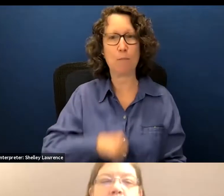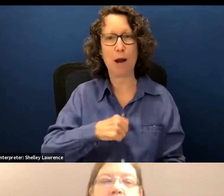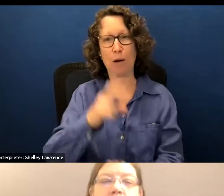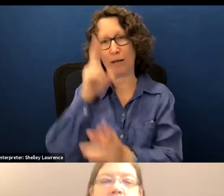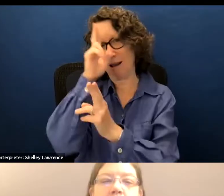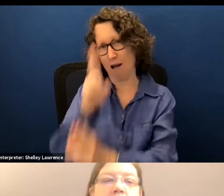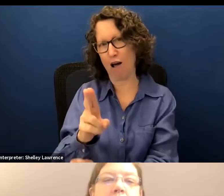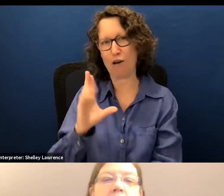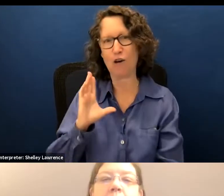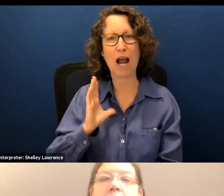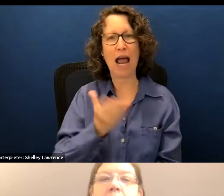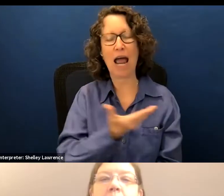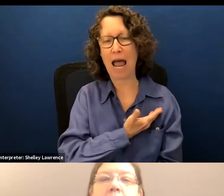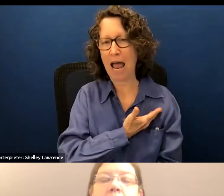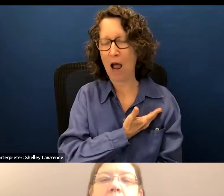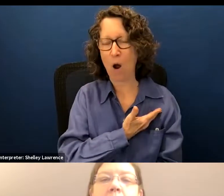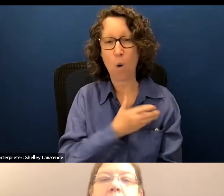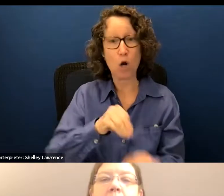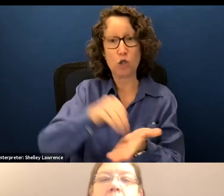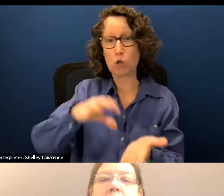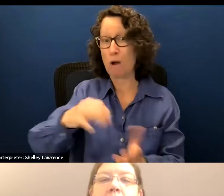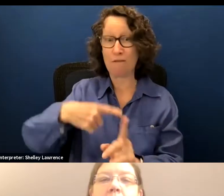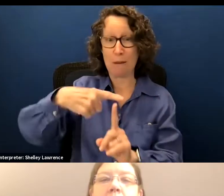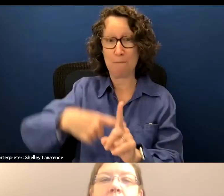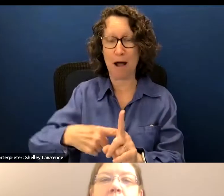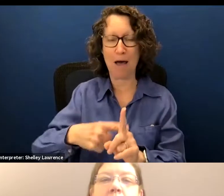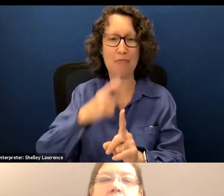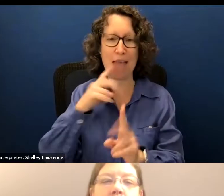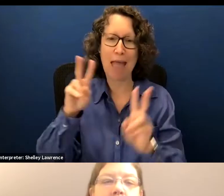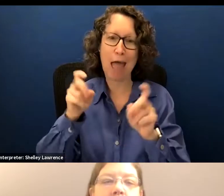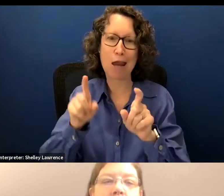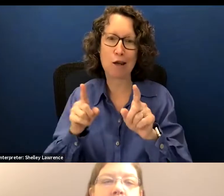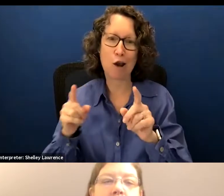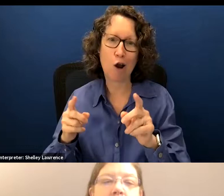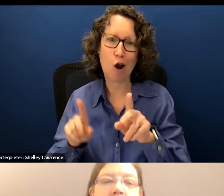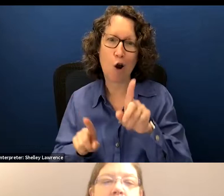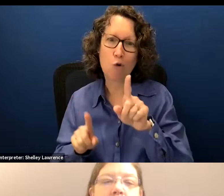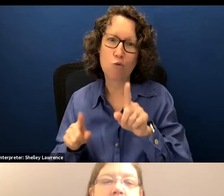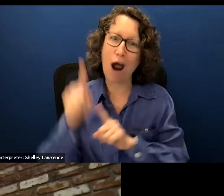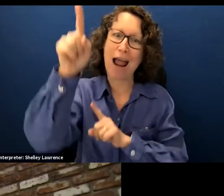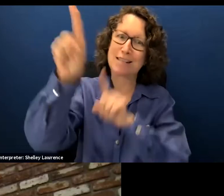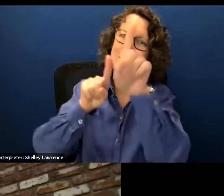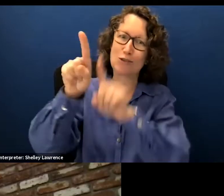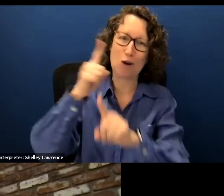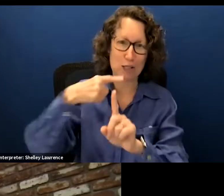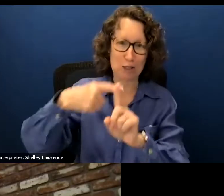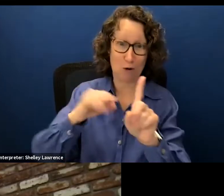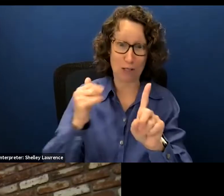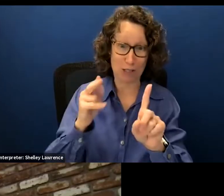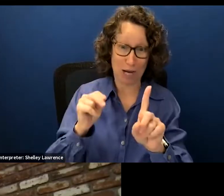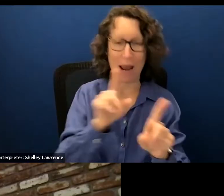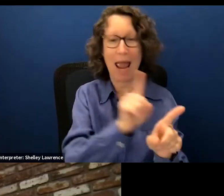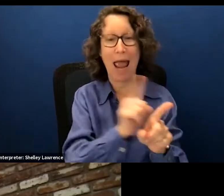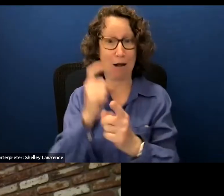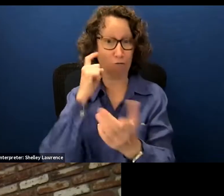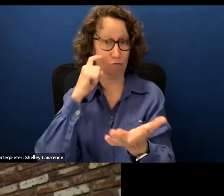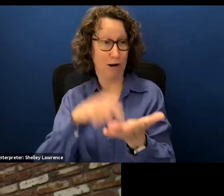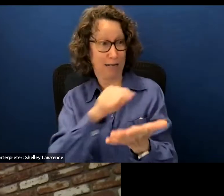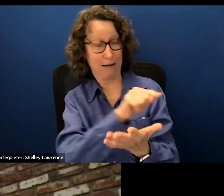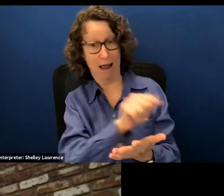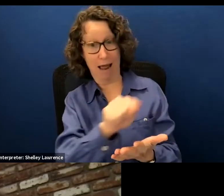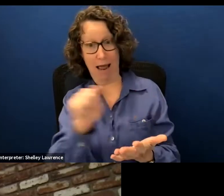honored our Students of the Month and Rising Stars for January, in addition to